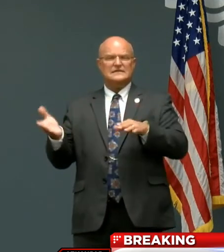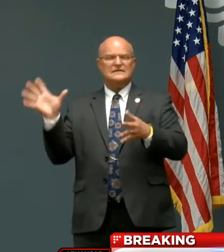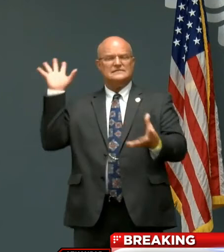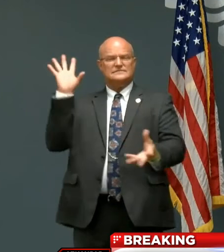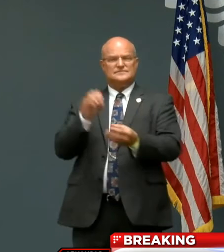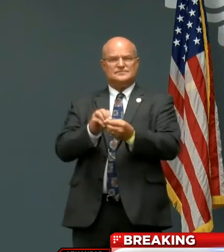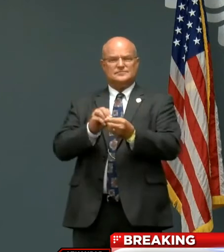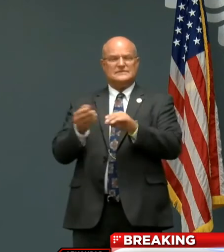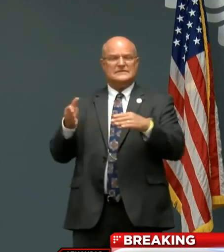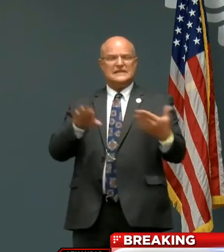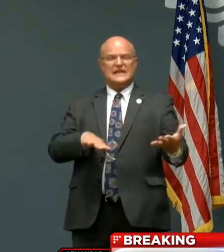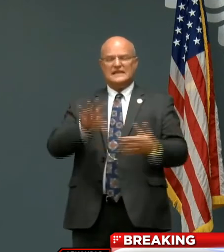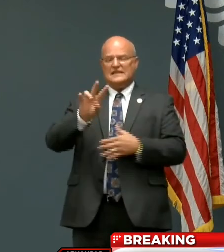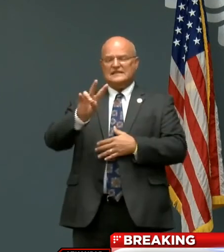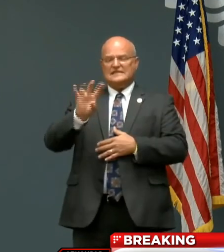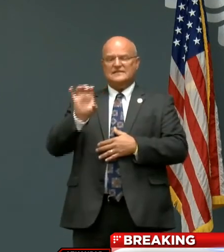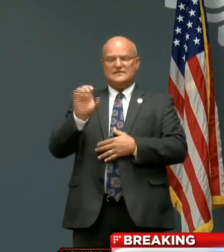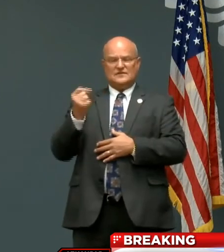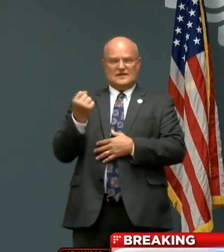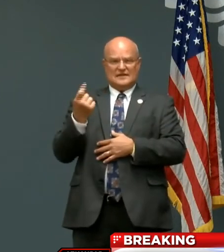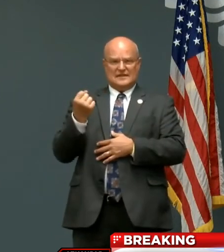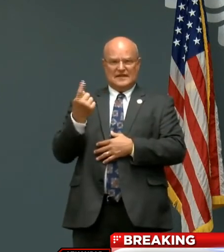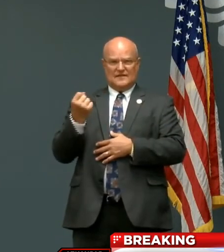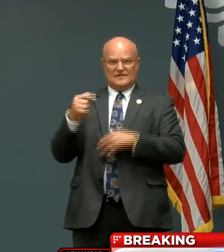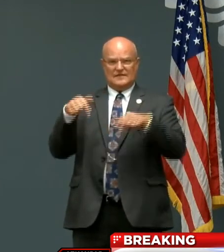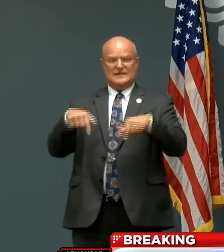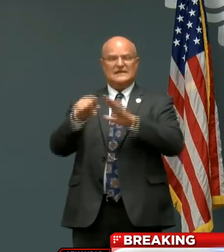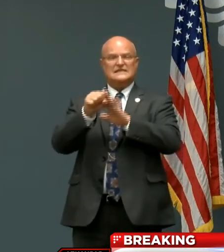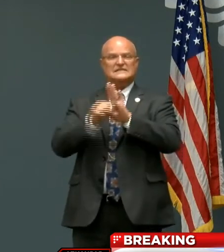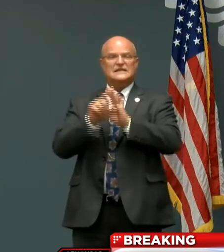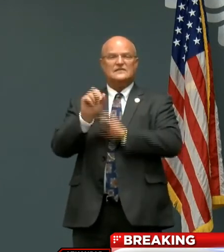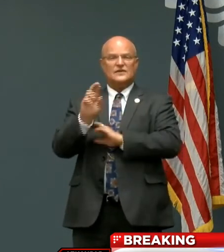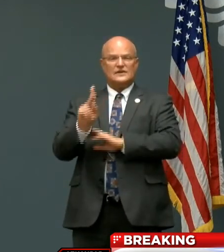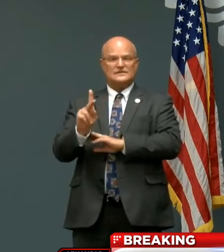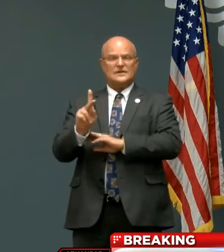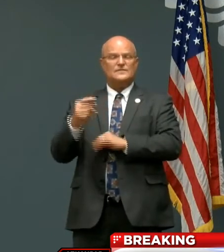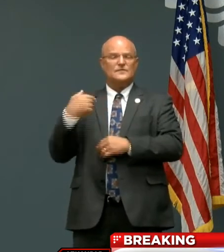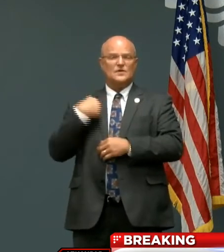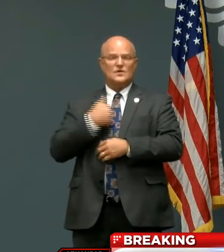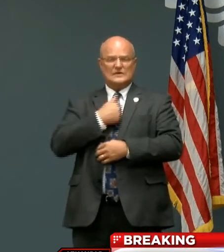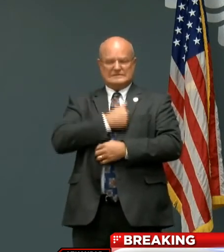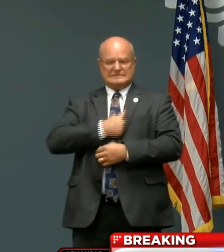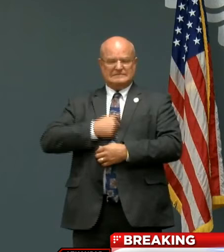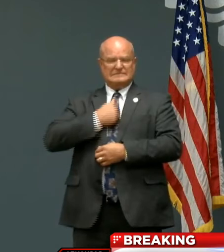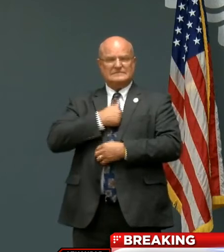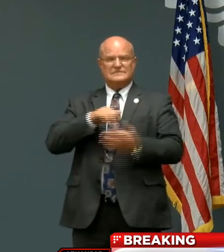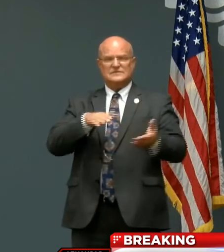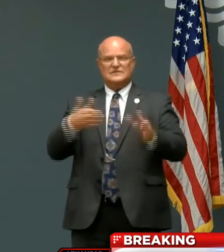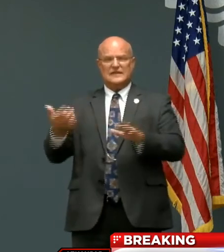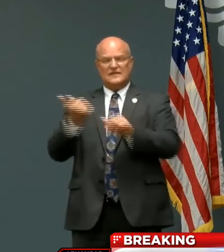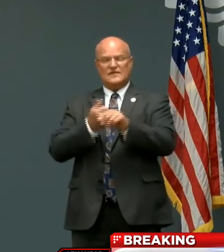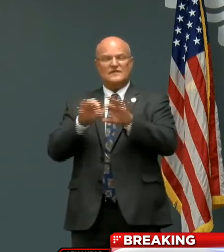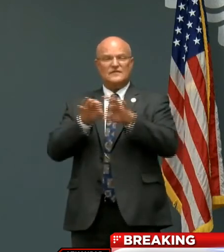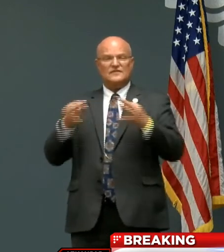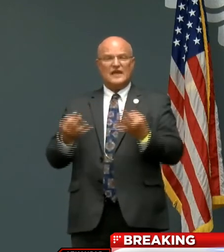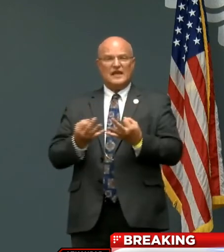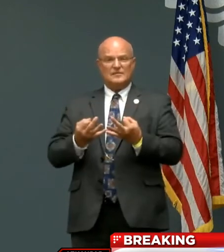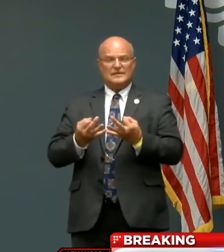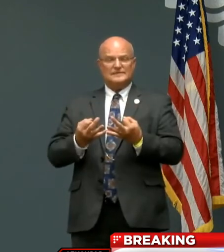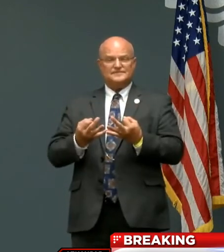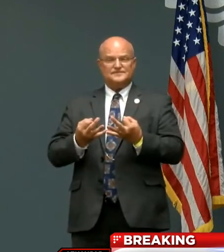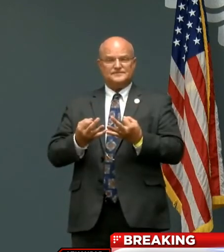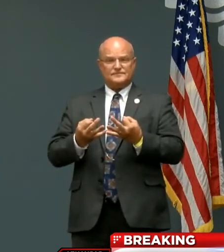to 711 in the state of Arkansas, and we regret those deaths for each family